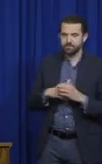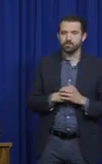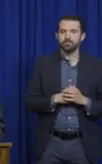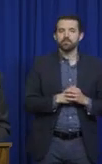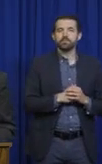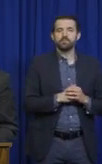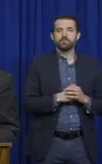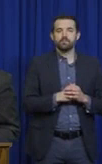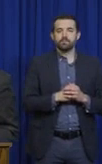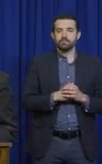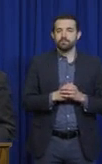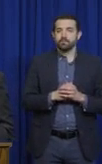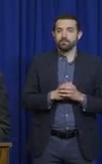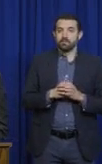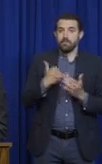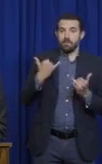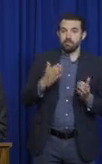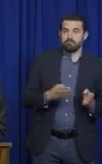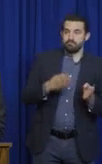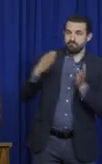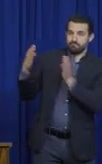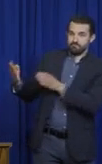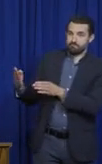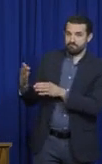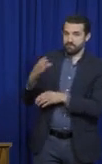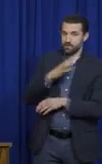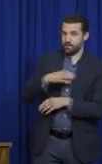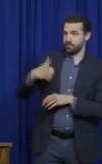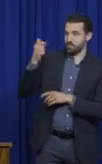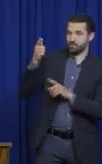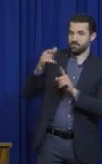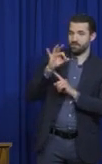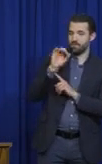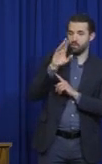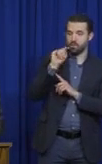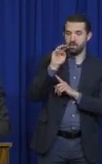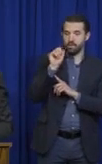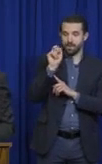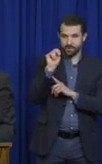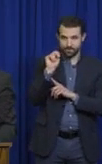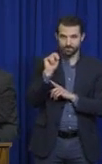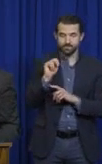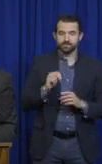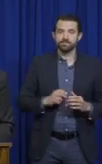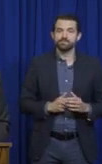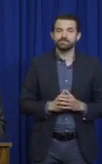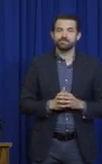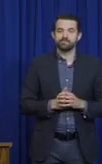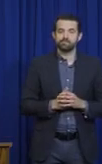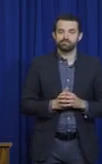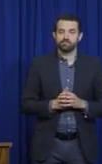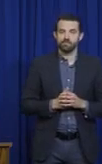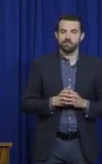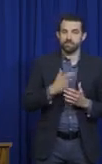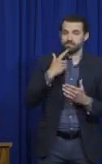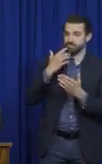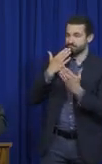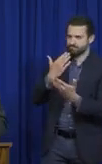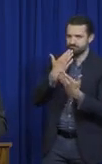So with that, I'd like to turn things over to Commissioner Fortman before we turn to our colleagues in the media. Commissioner? Thank you very much, Dr. Shah.